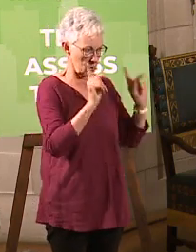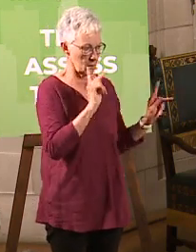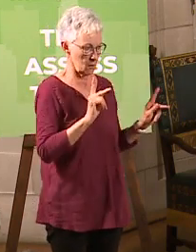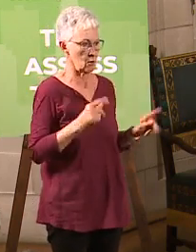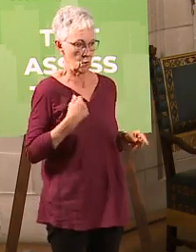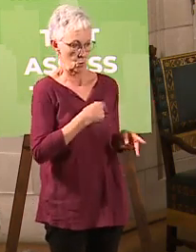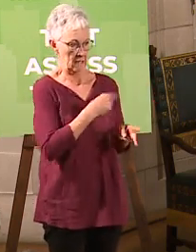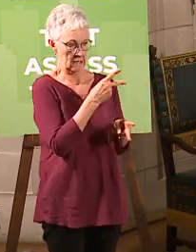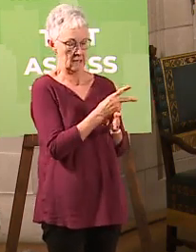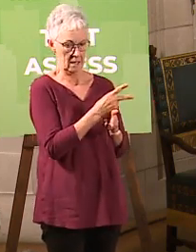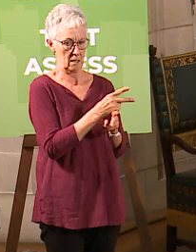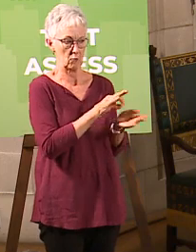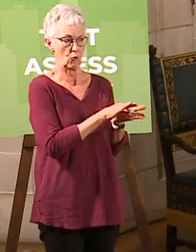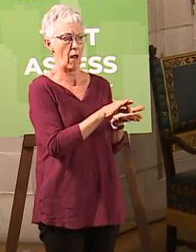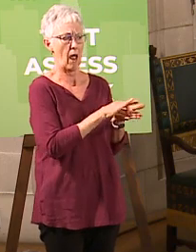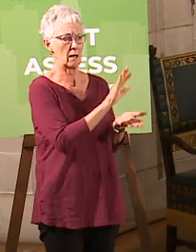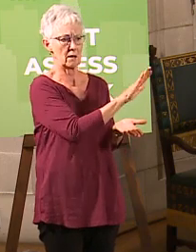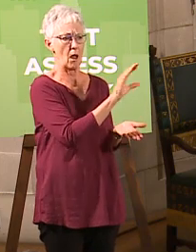good idea to wear a mask.